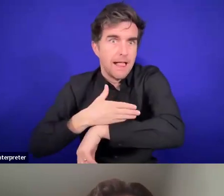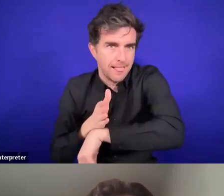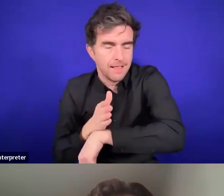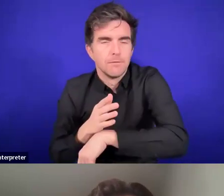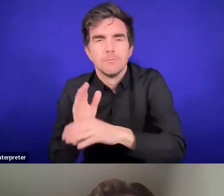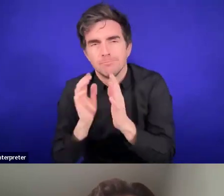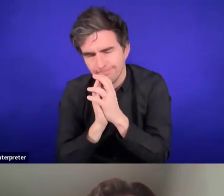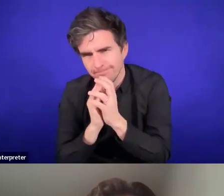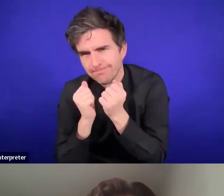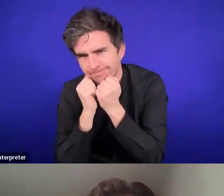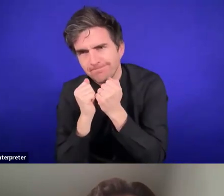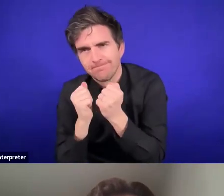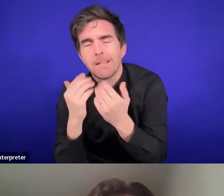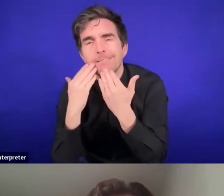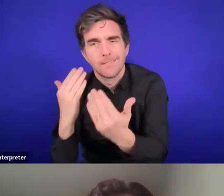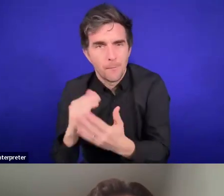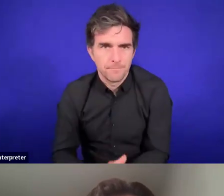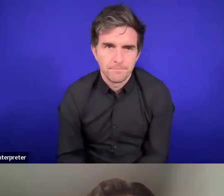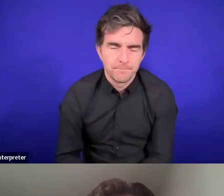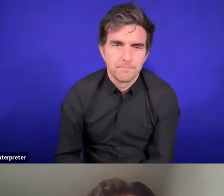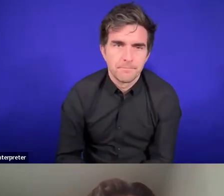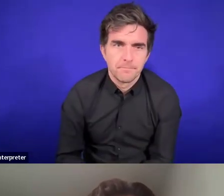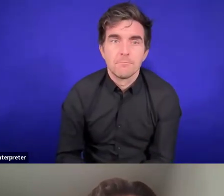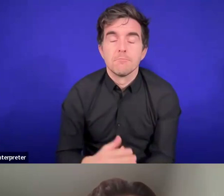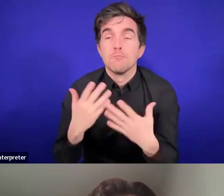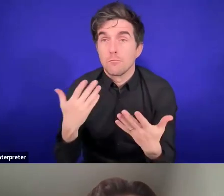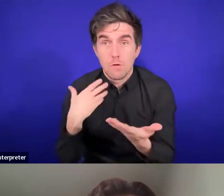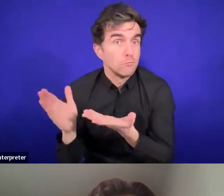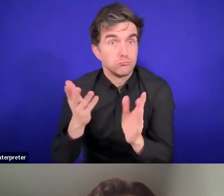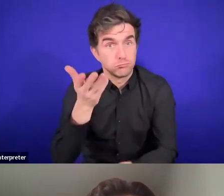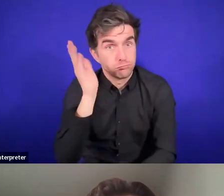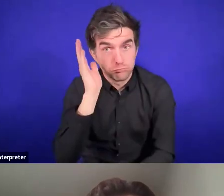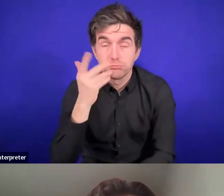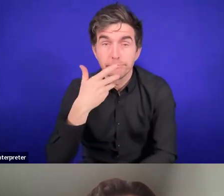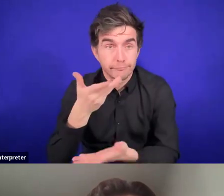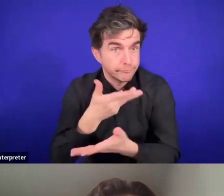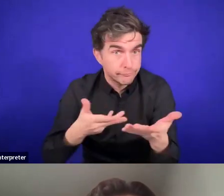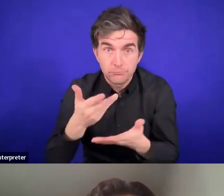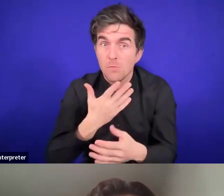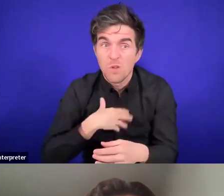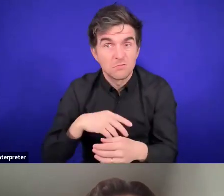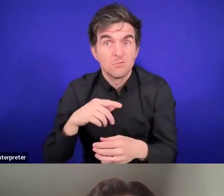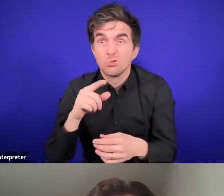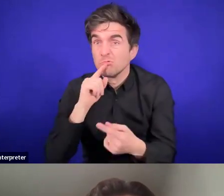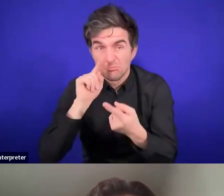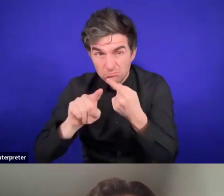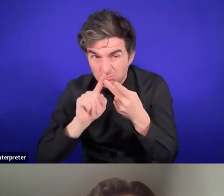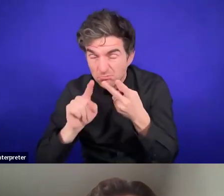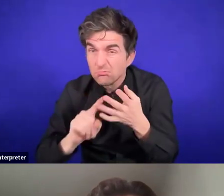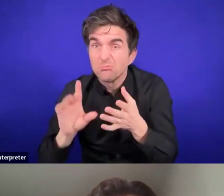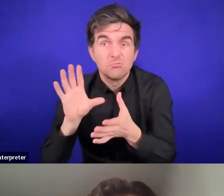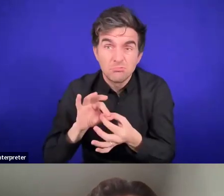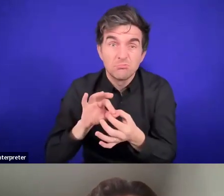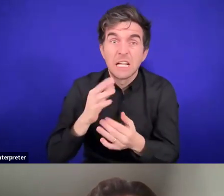I think, to disability inclusion and the inclusion of women with disabilities as well, which I think was the kind of core of the